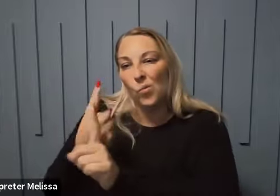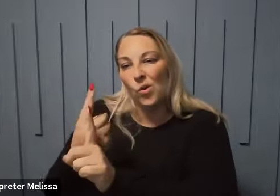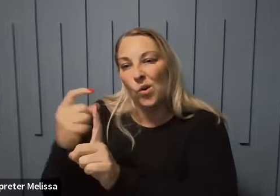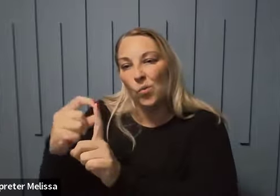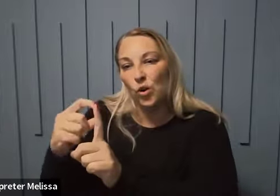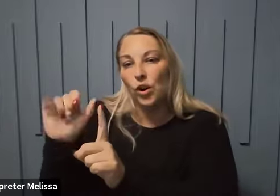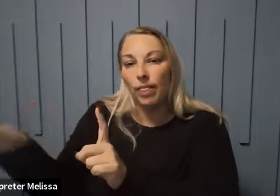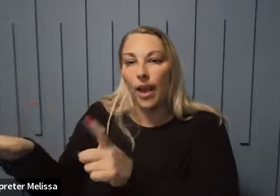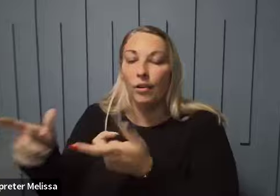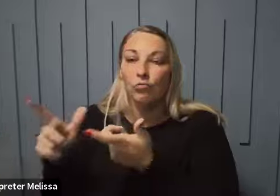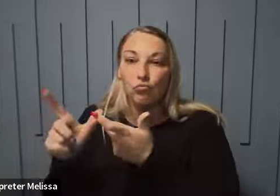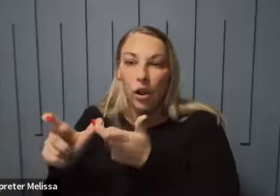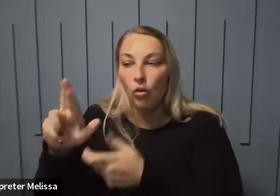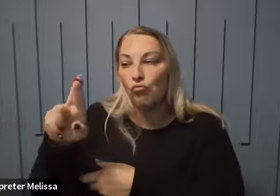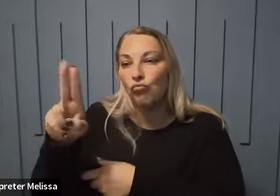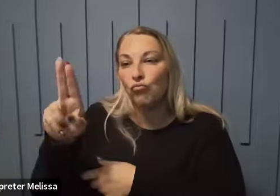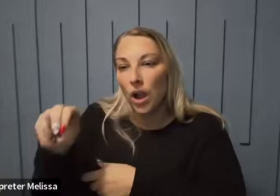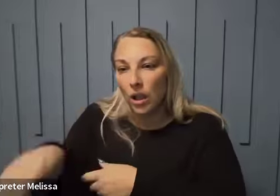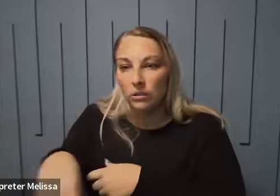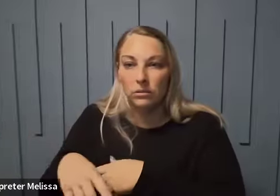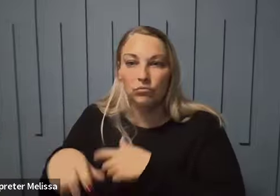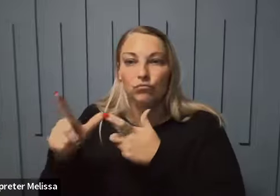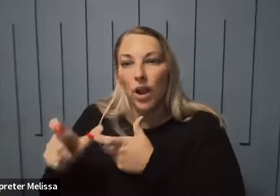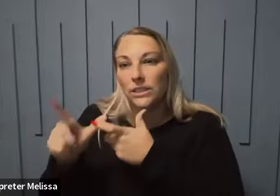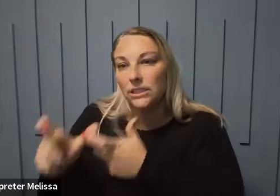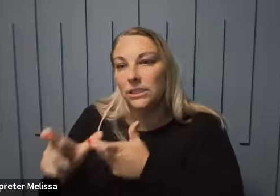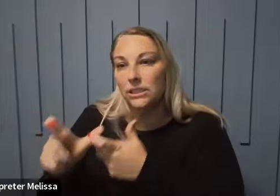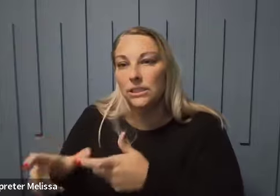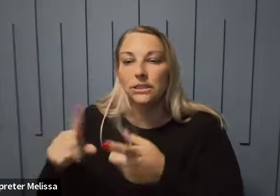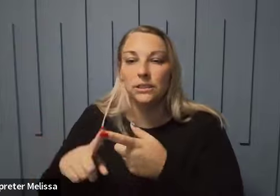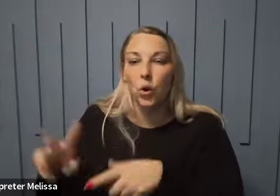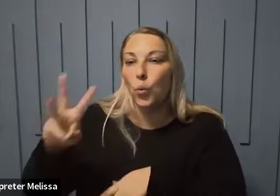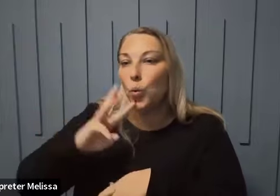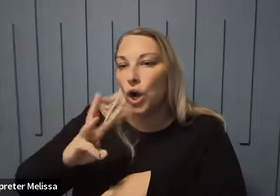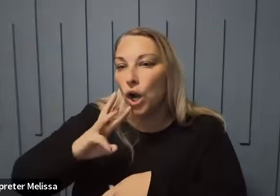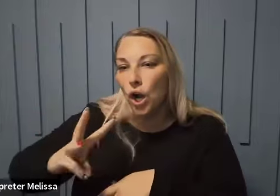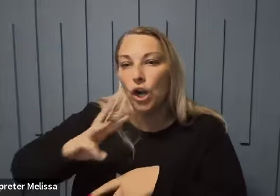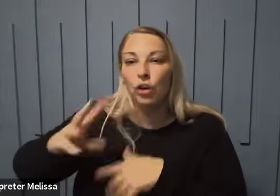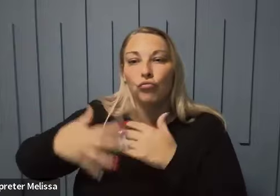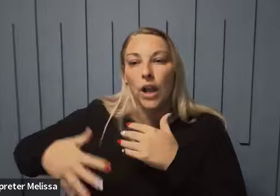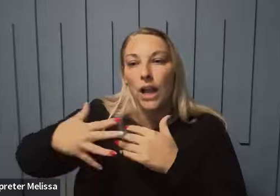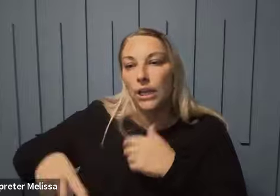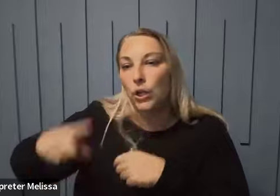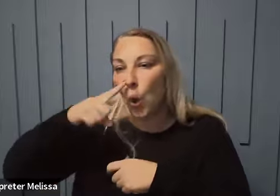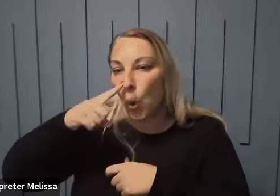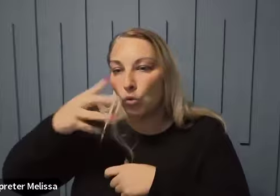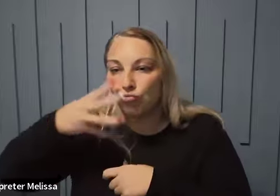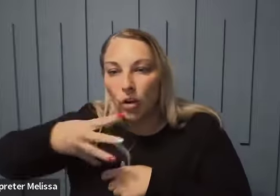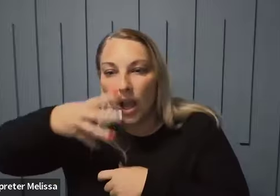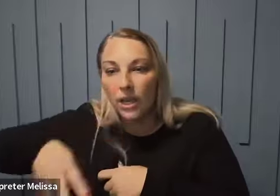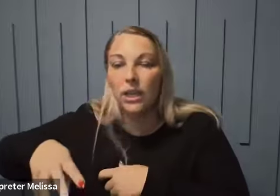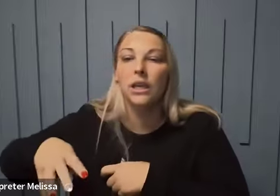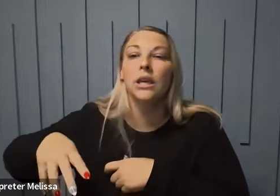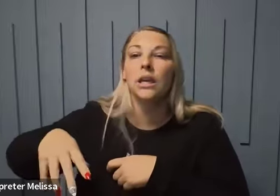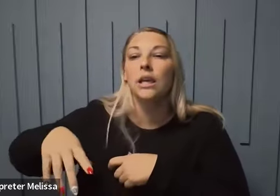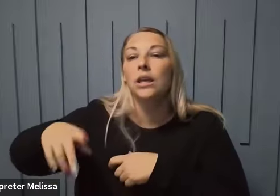the word run, we would teach them it could be running, or your water could be running, or your nose could be running. And there's a lot of different, we